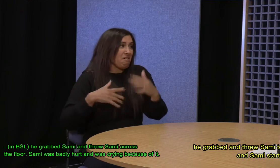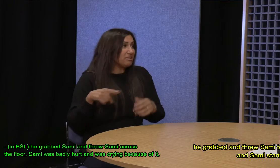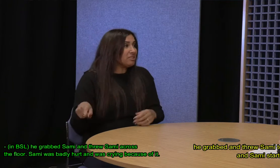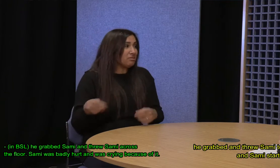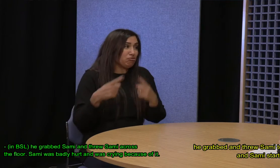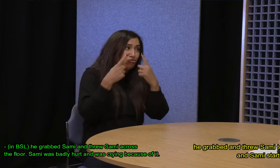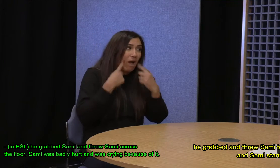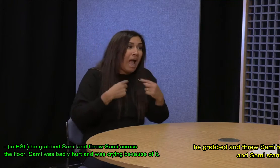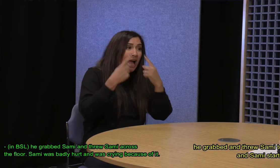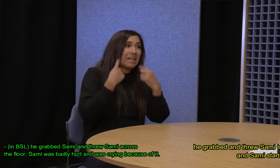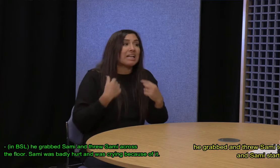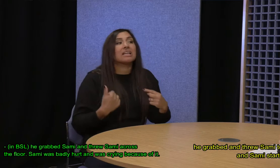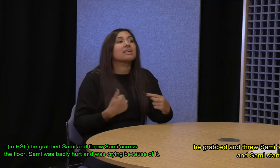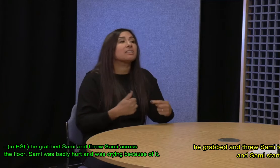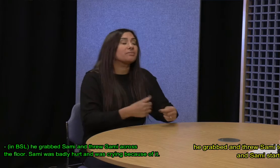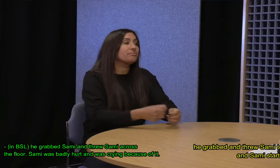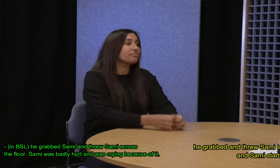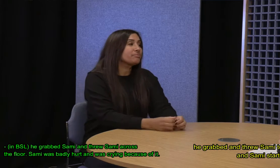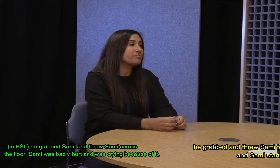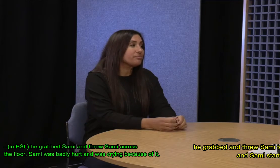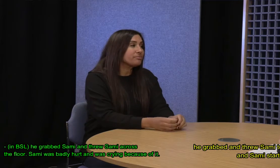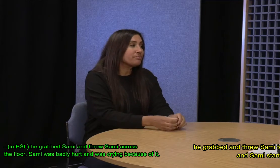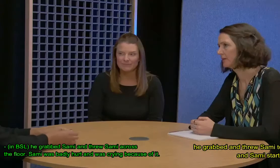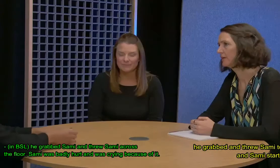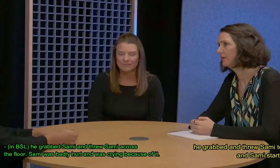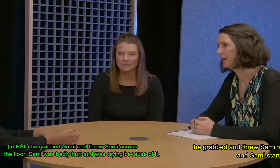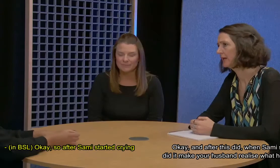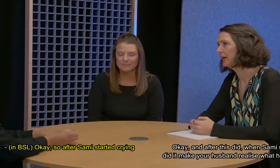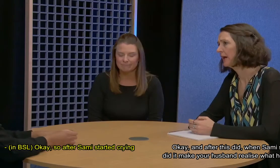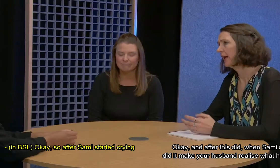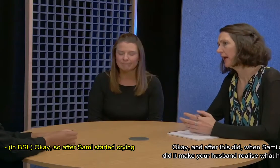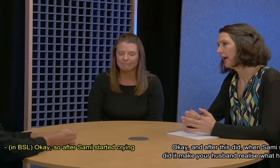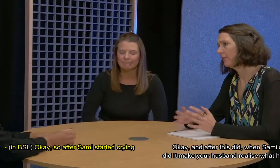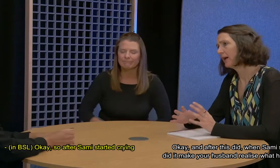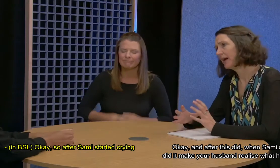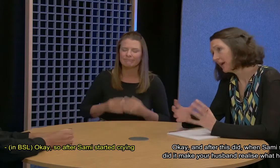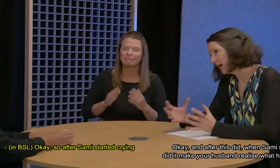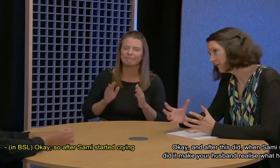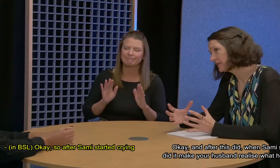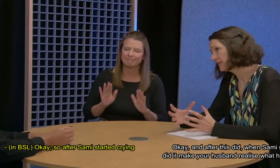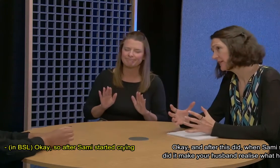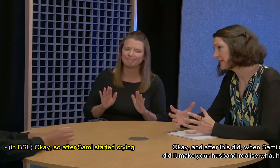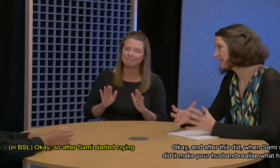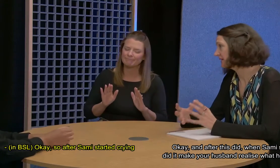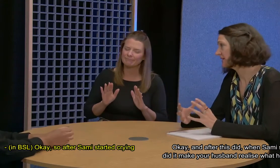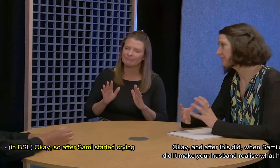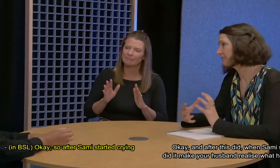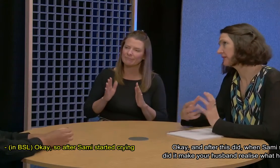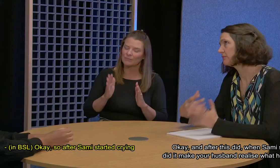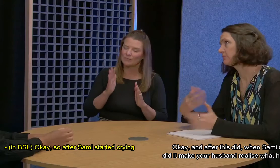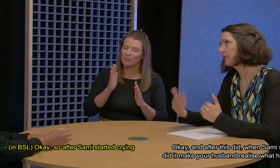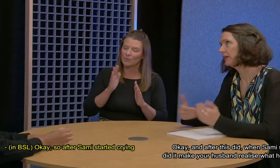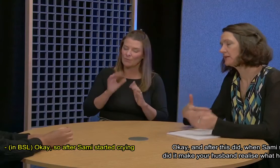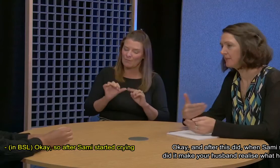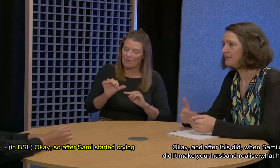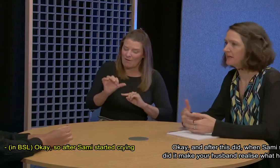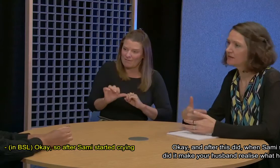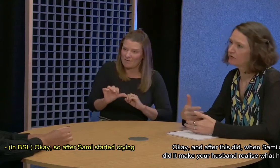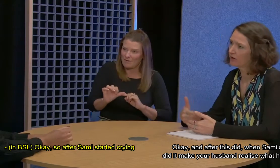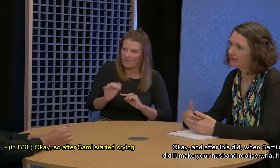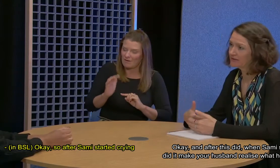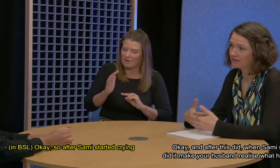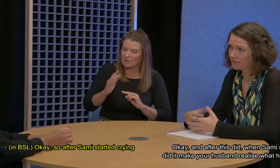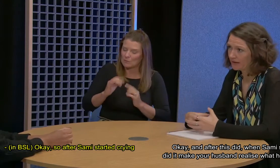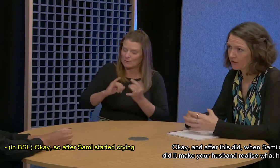to the floor, and Sammy started crying. Okay. And after this, when Sammy